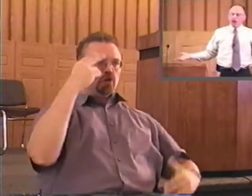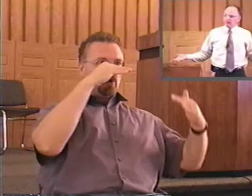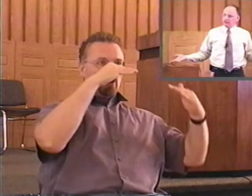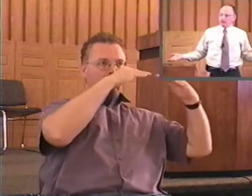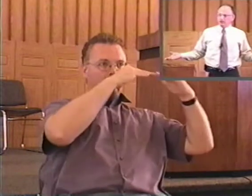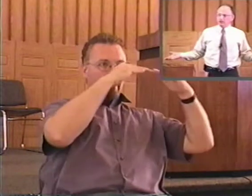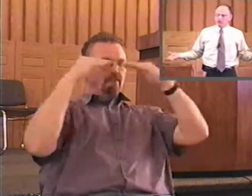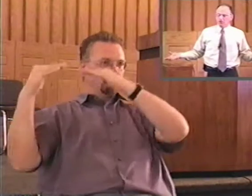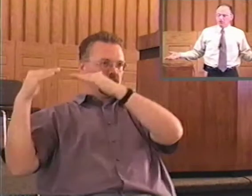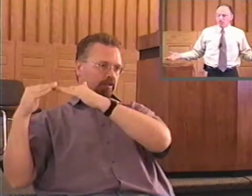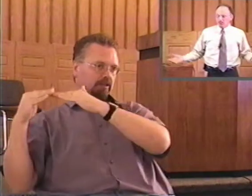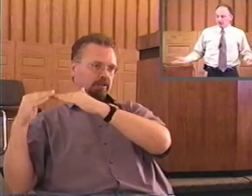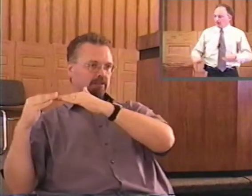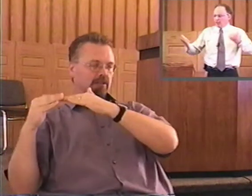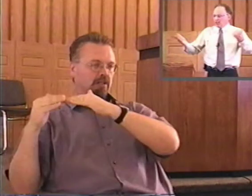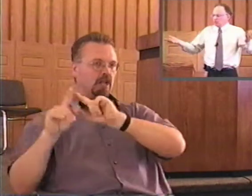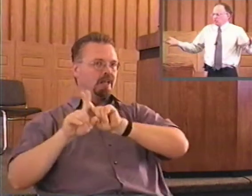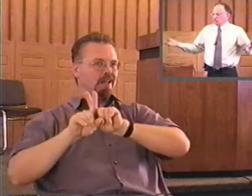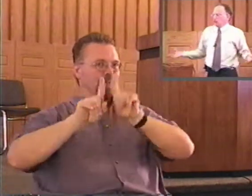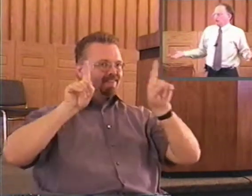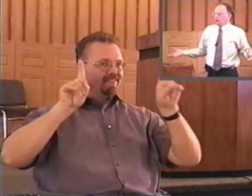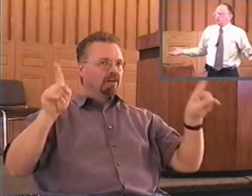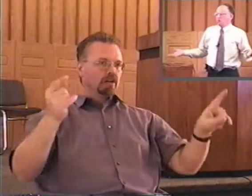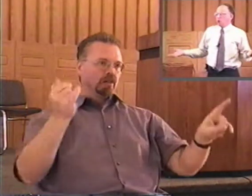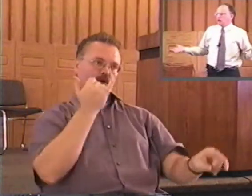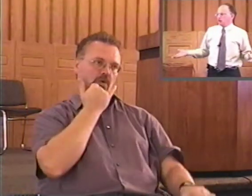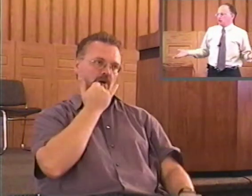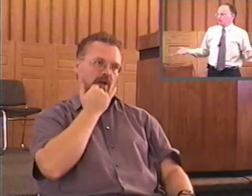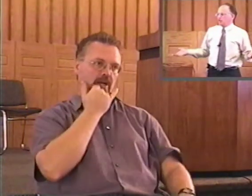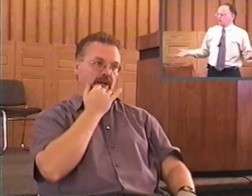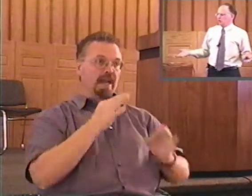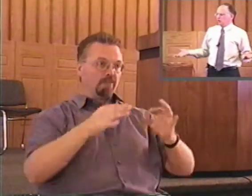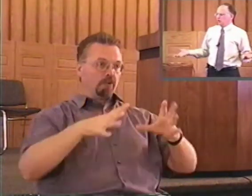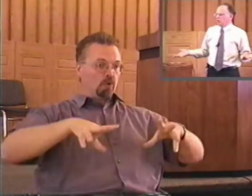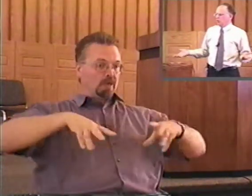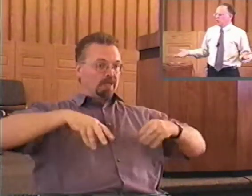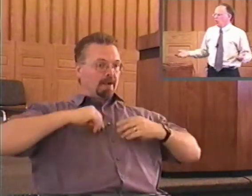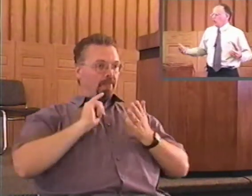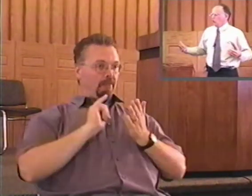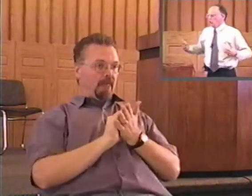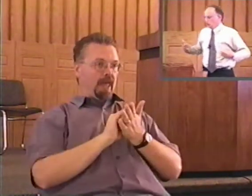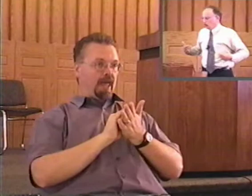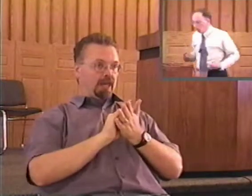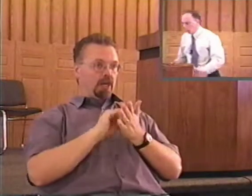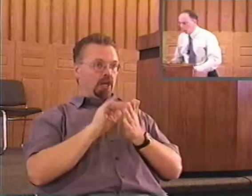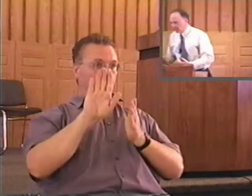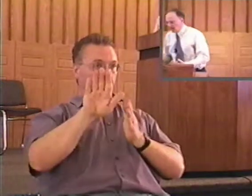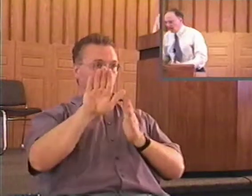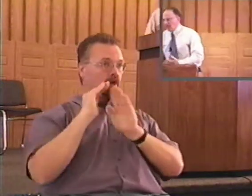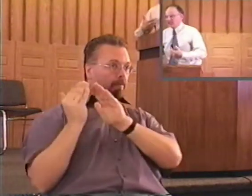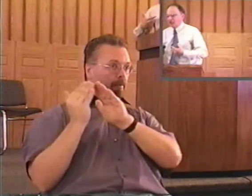accepted practice, if that becomes accepted practice in a community, you and I